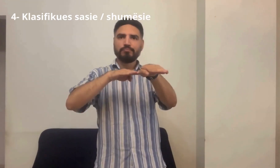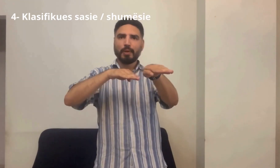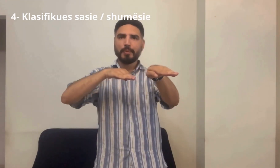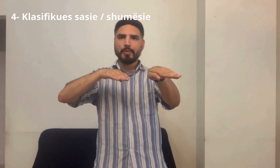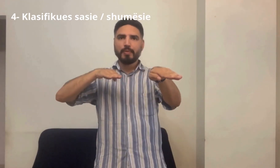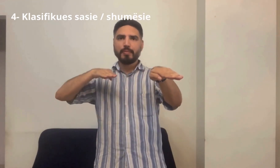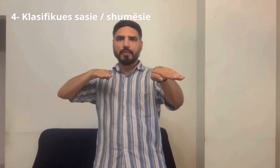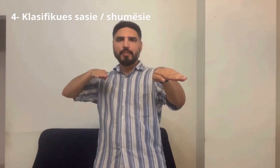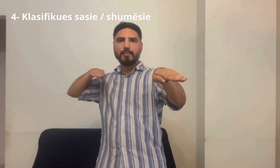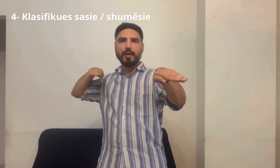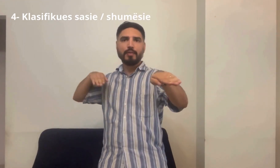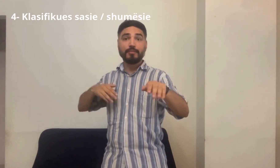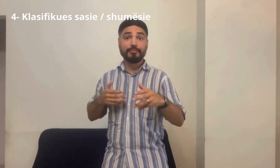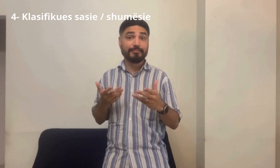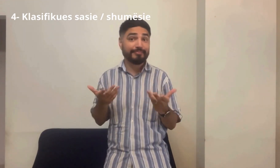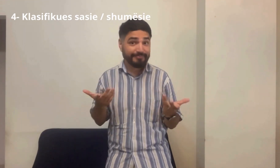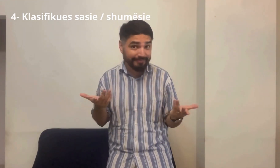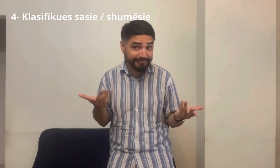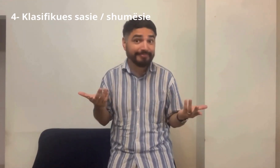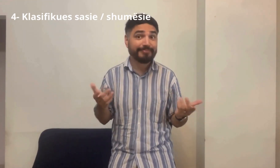to show many cars behind me.